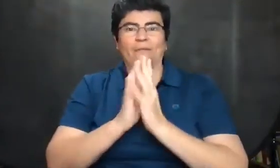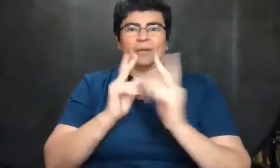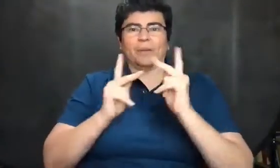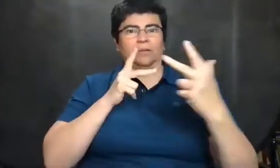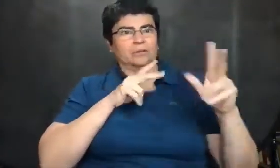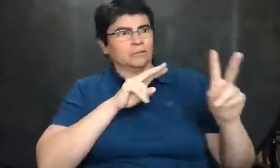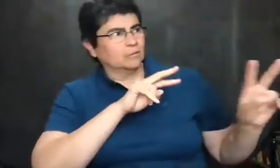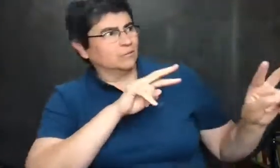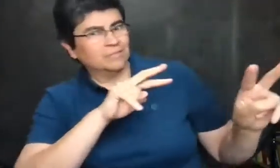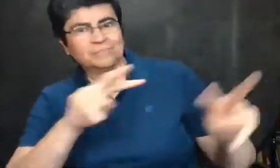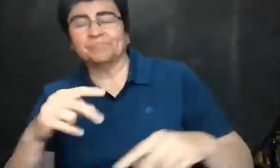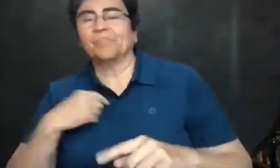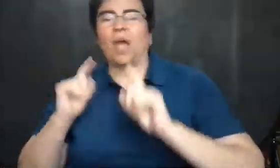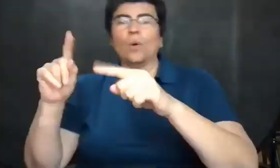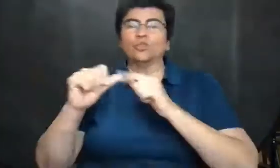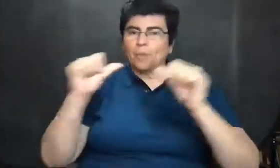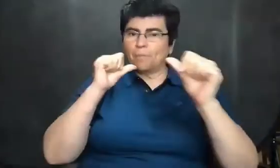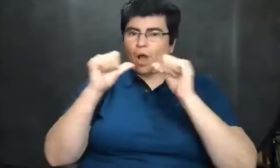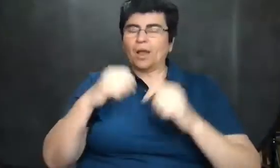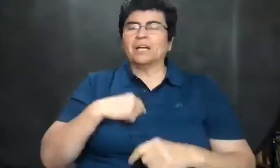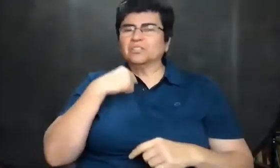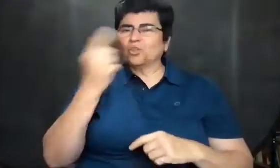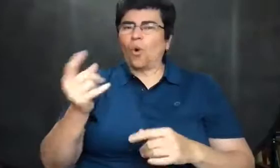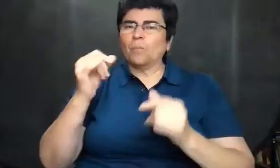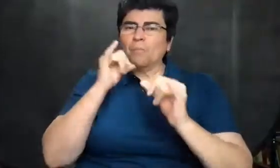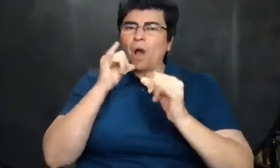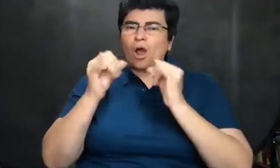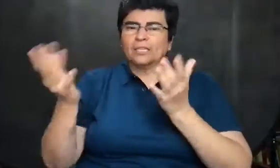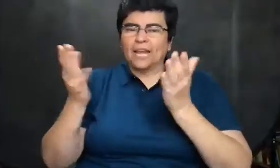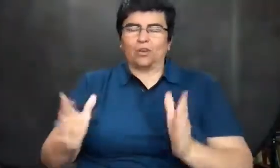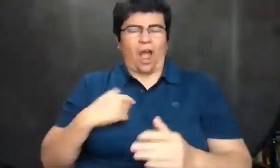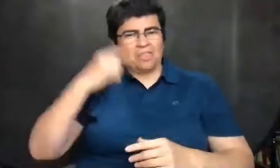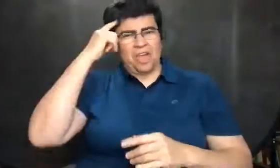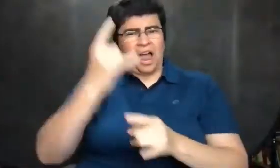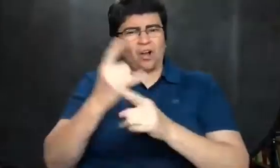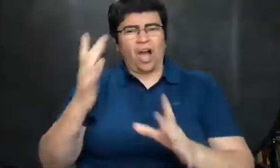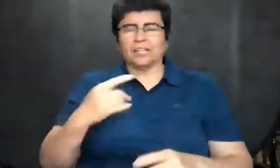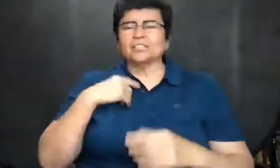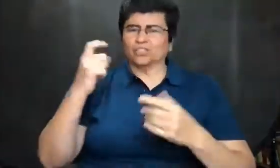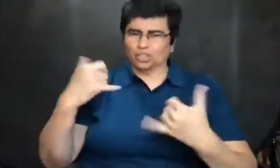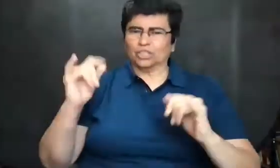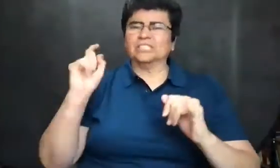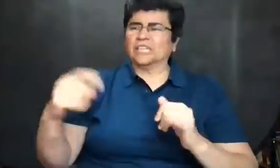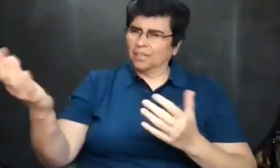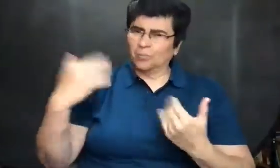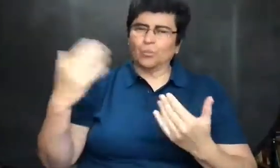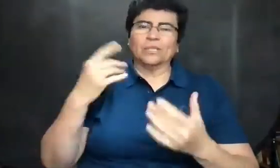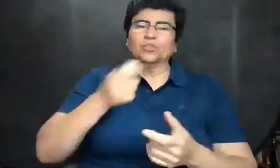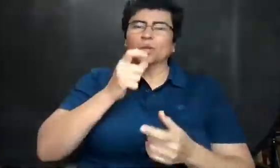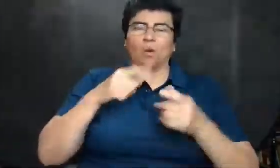bar, and I told the bartender that I thought I was an alcoholic. I wasn't sure, and he should keep the drinks coming while I made up my mind. And sometime during the